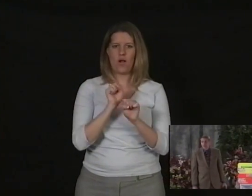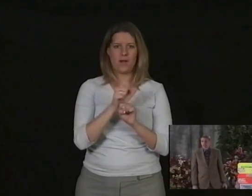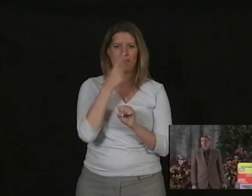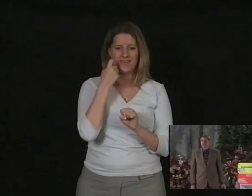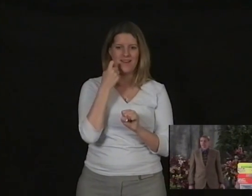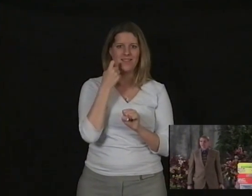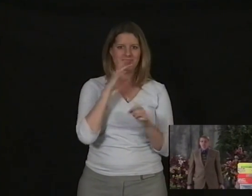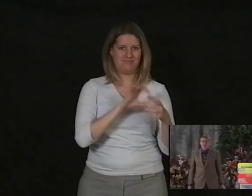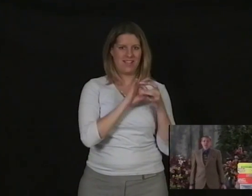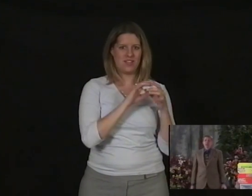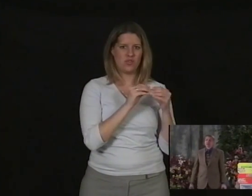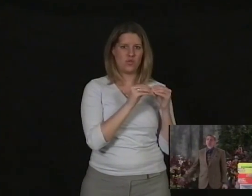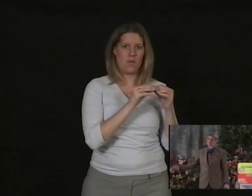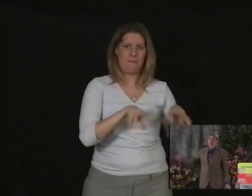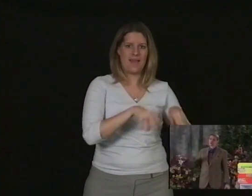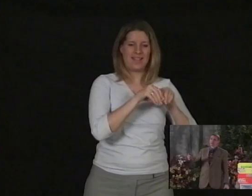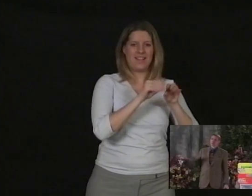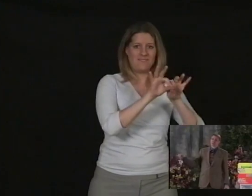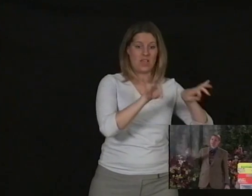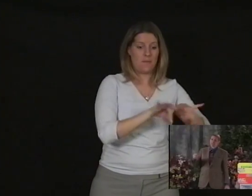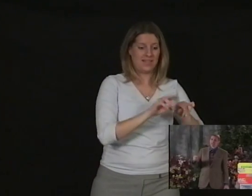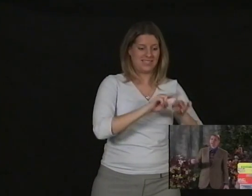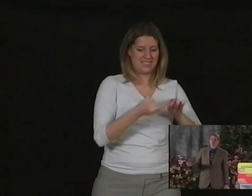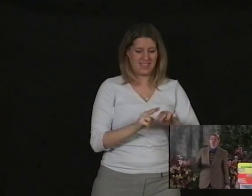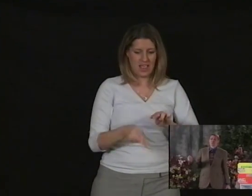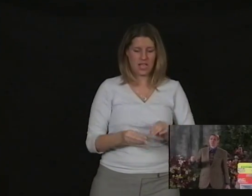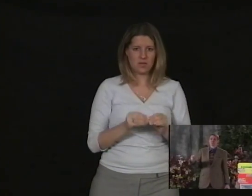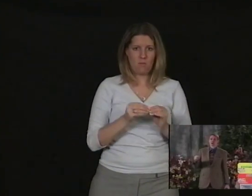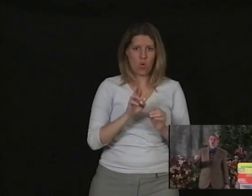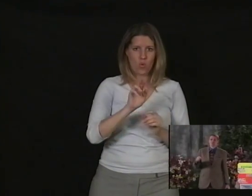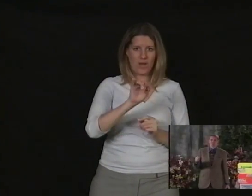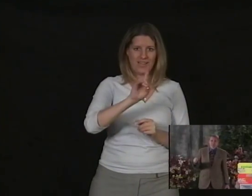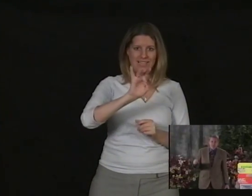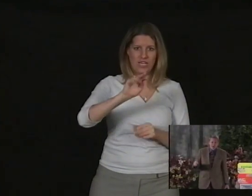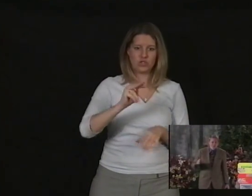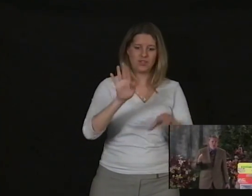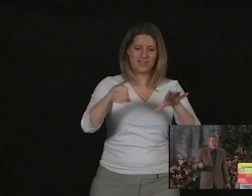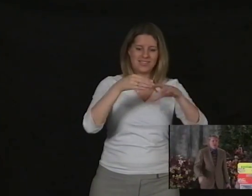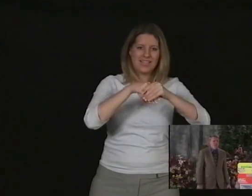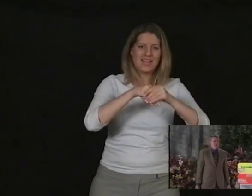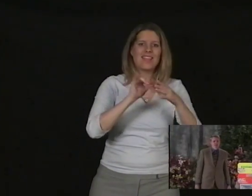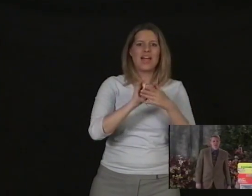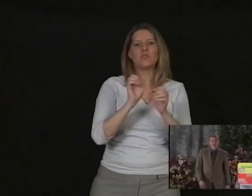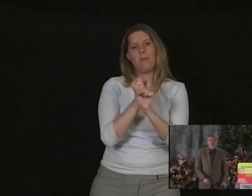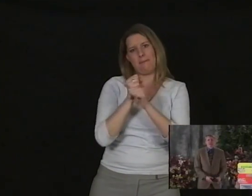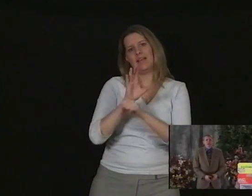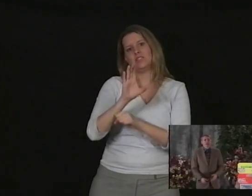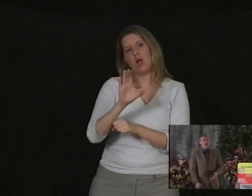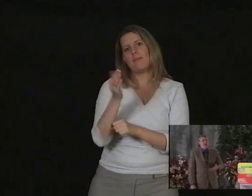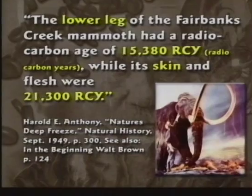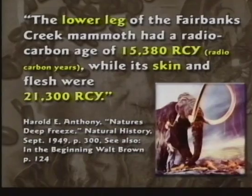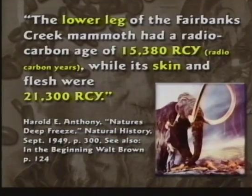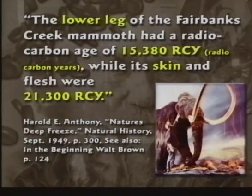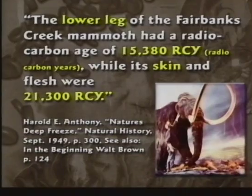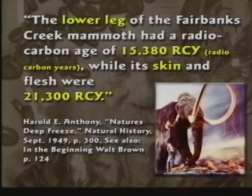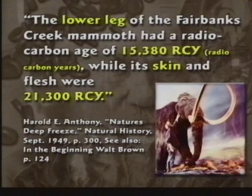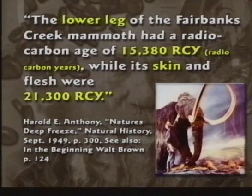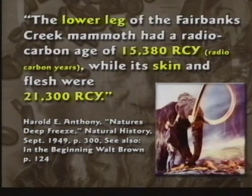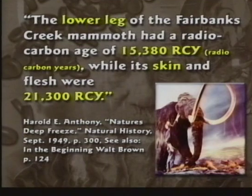field. Because as the magnetic field declines, more radiation gets in, and that's what forms carbon-14. We cover more on that in video 7. But